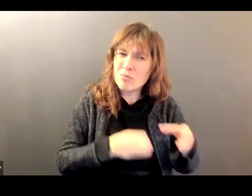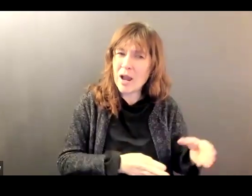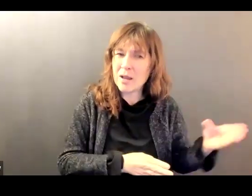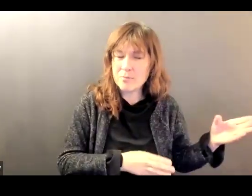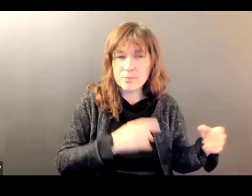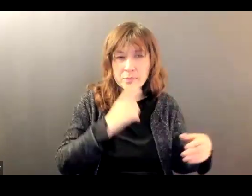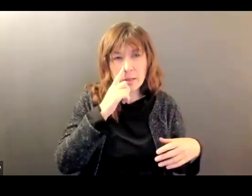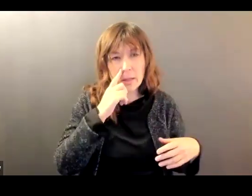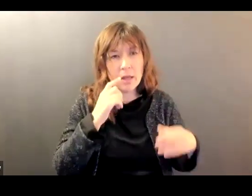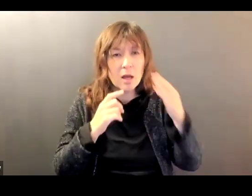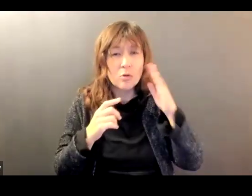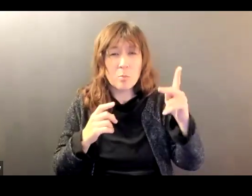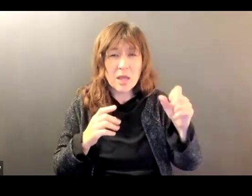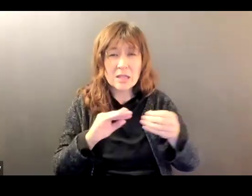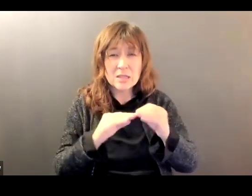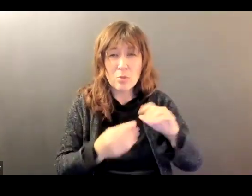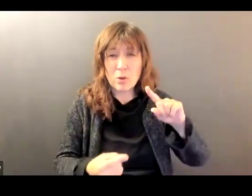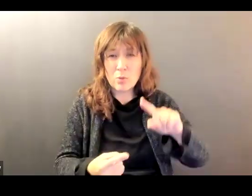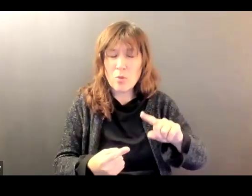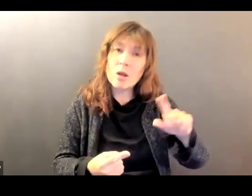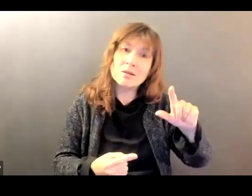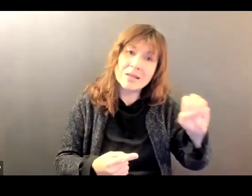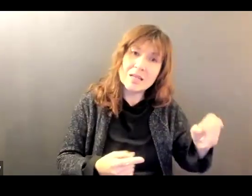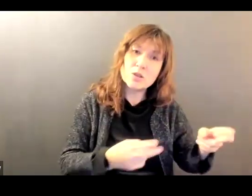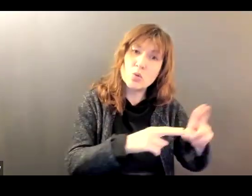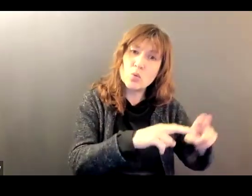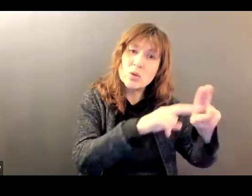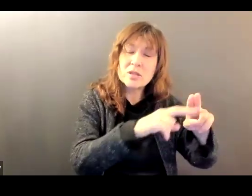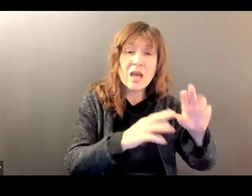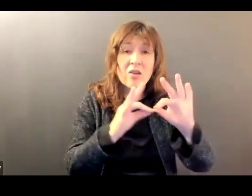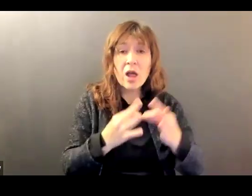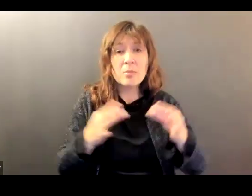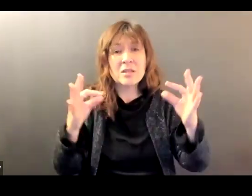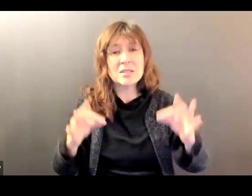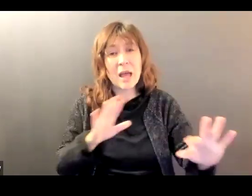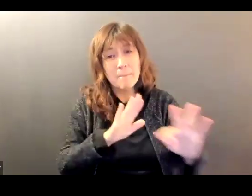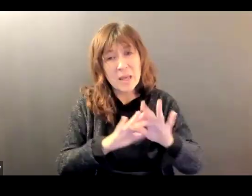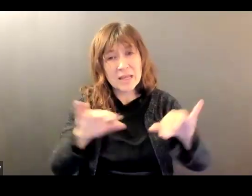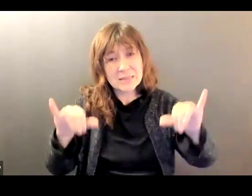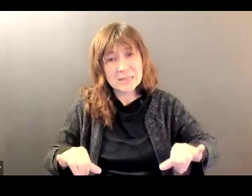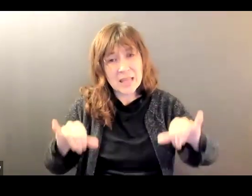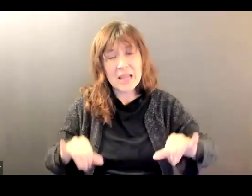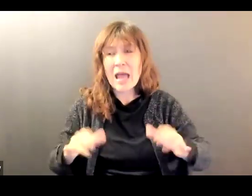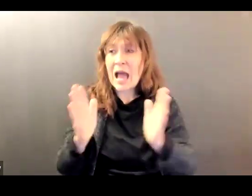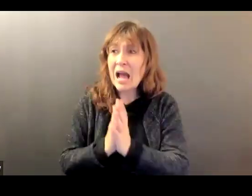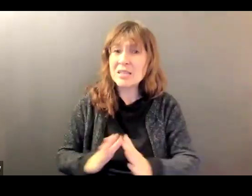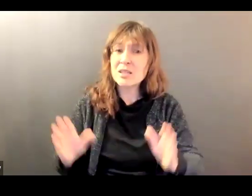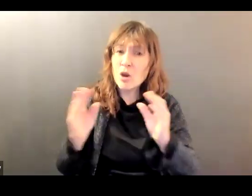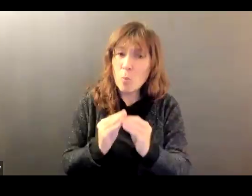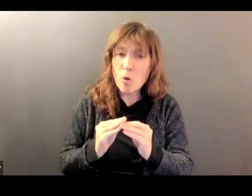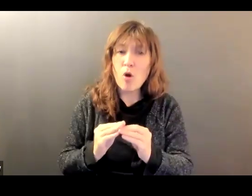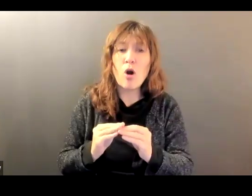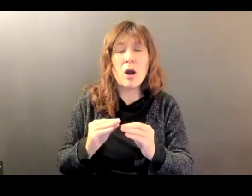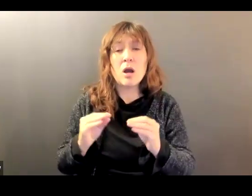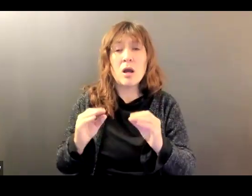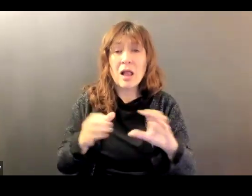district's enrollment is trending downwards, ours is trending up. Families are not leaving us, they're choosing us. They're asking for more seats, more grade levels, and more opportunities